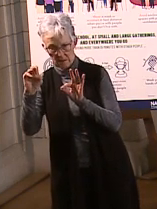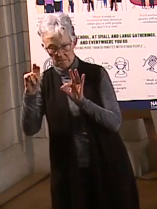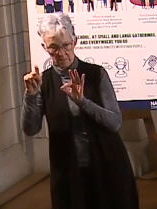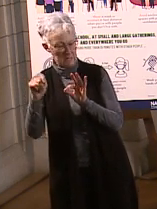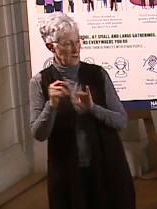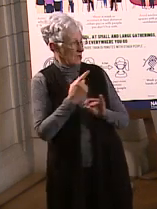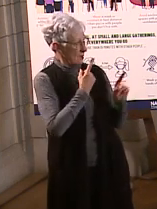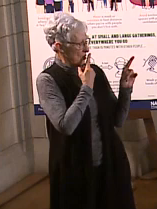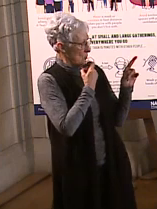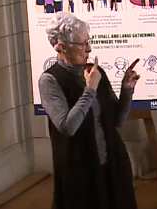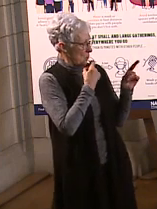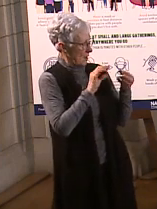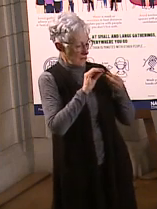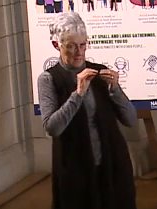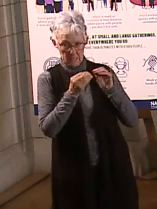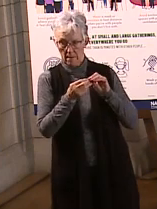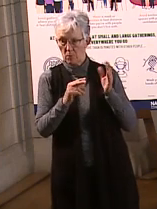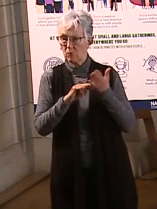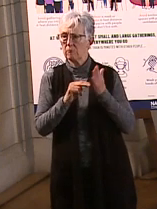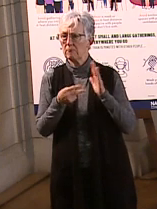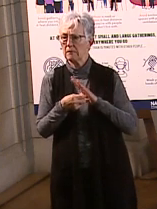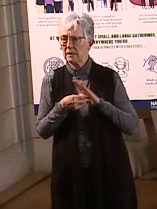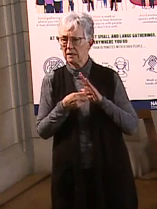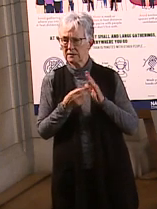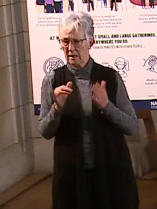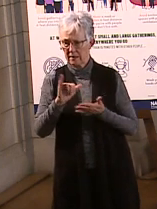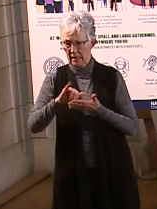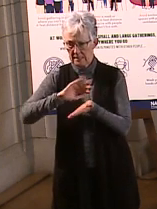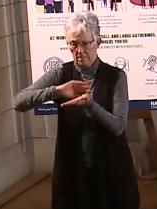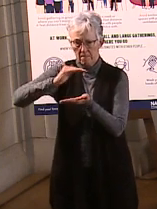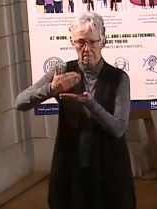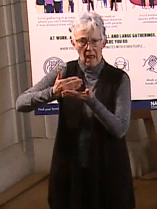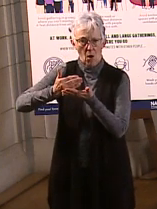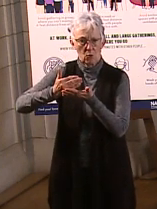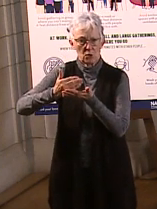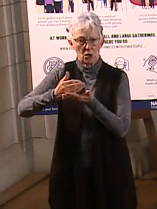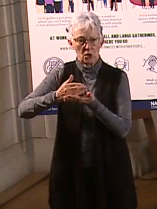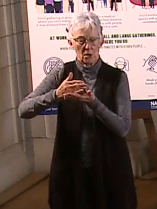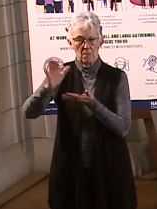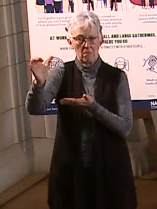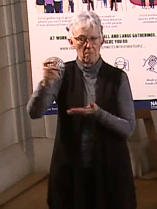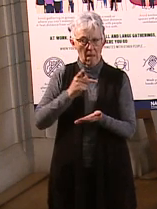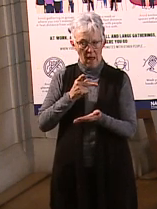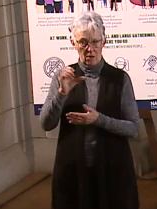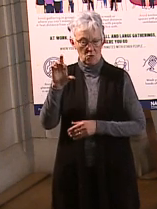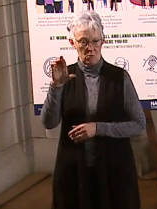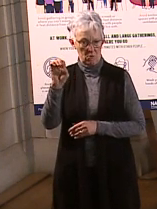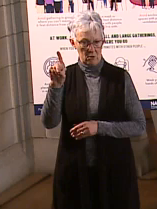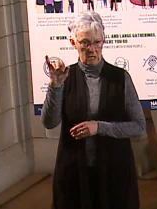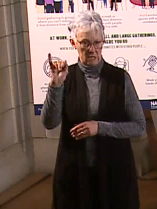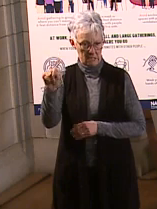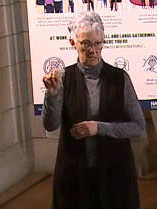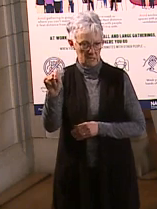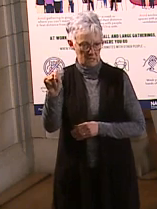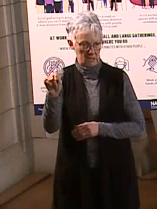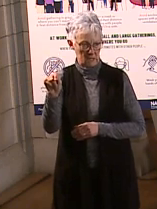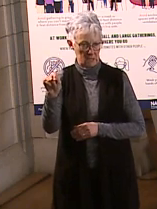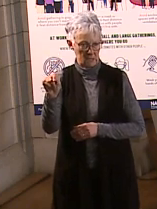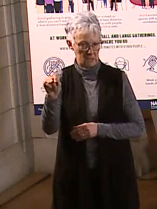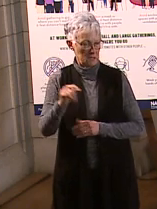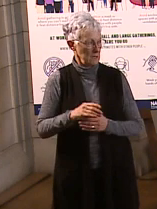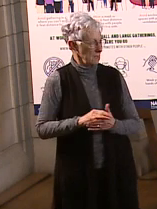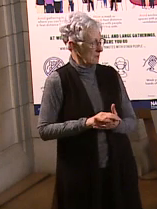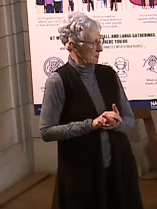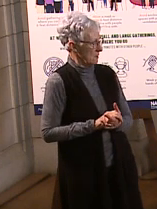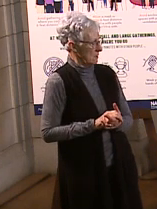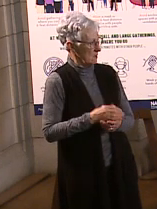credit that this property owner will receive once they calculate that amount on the Form PTC.